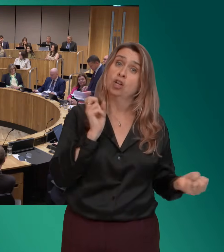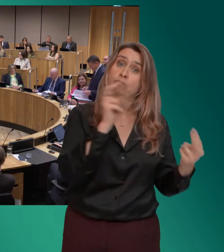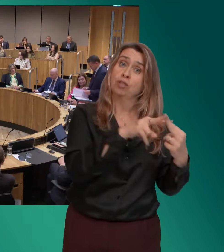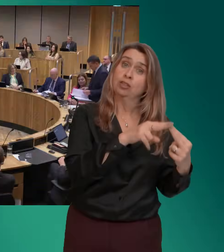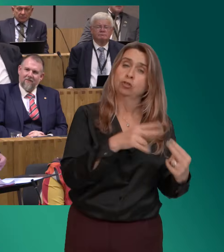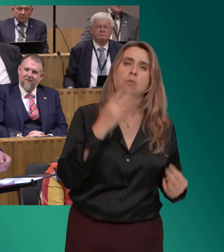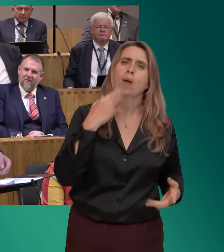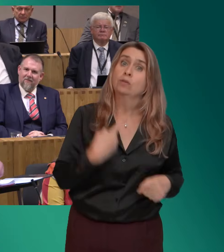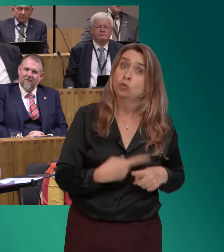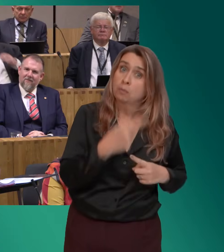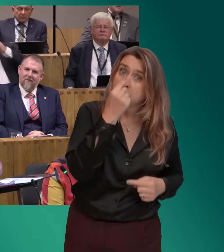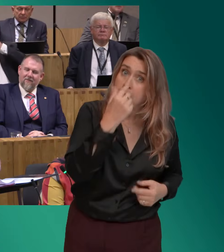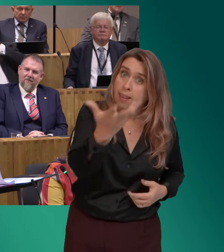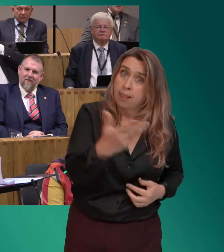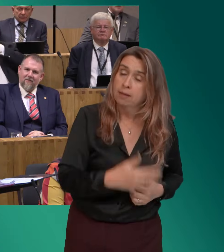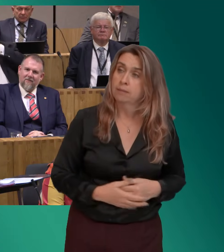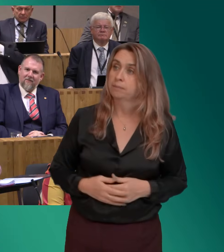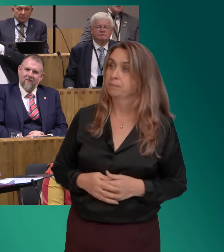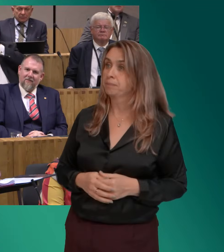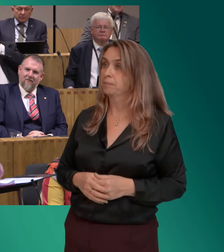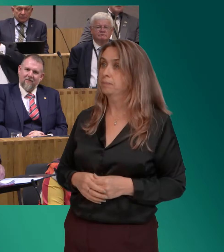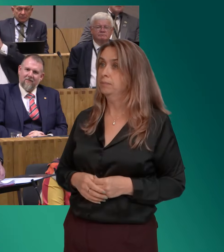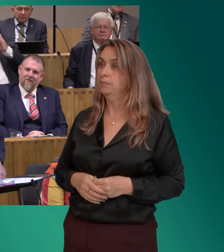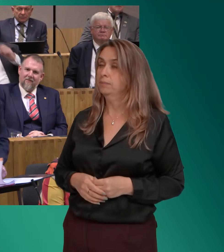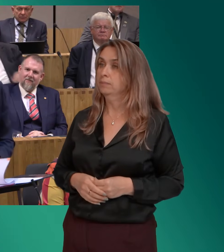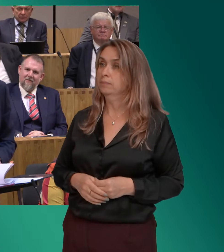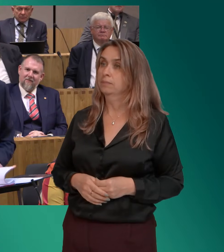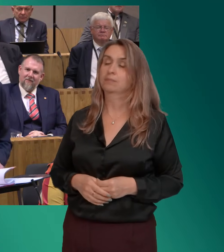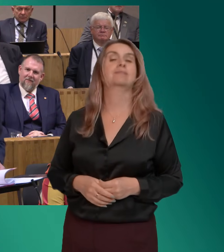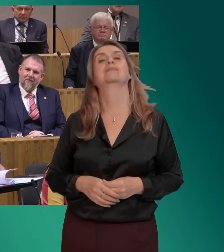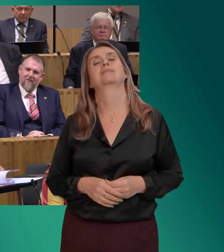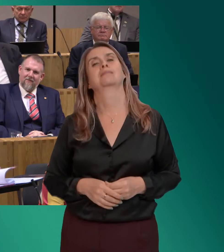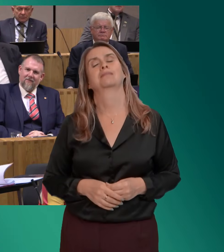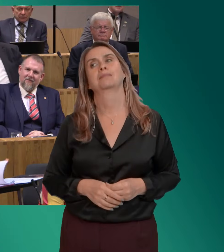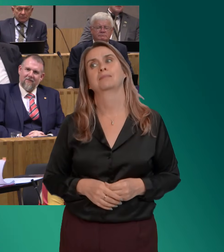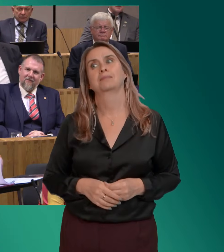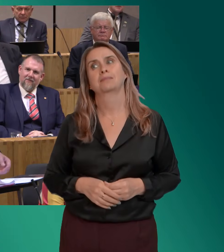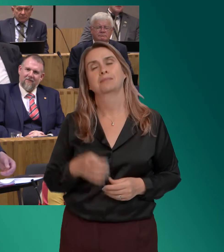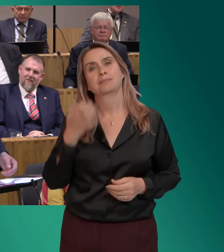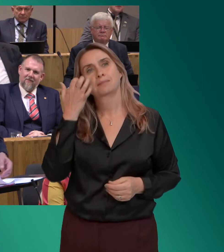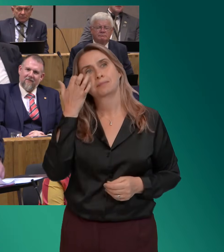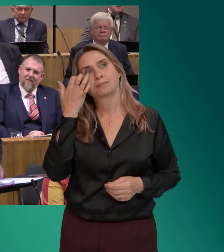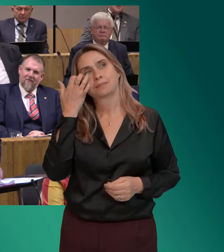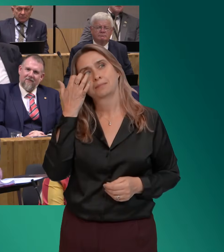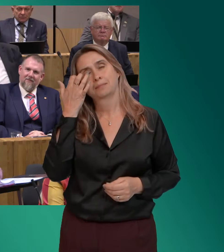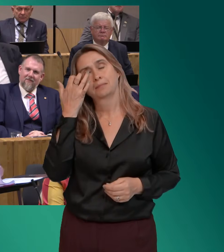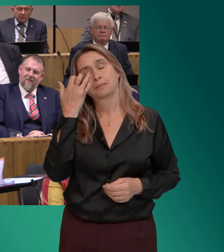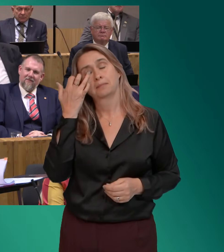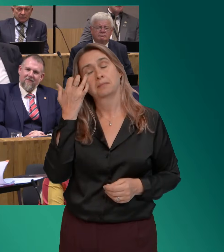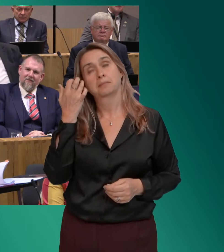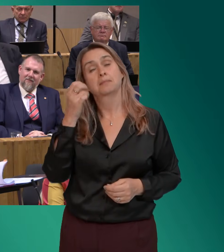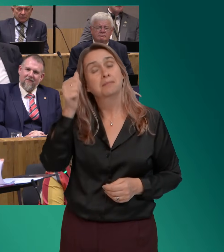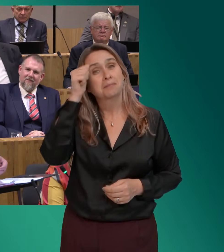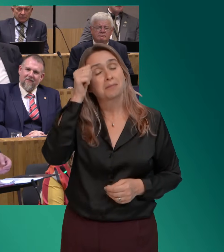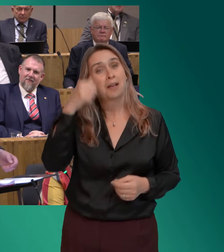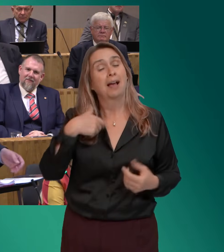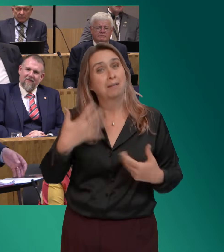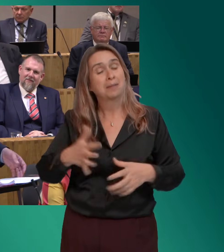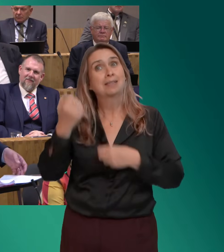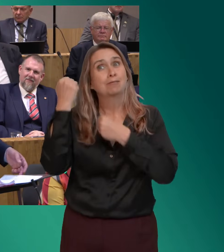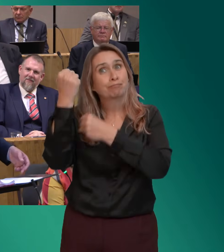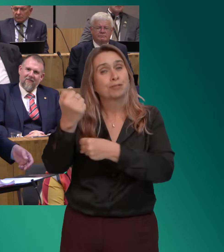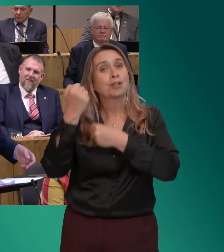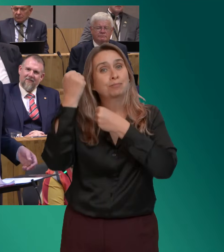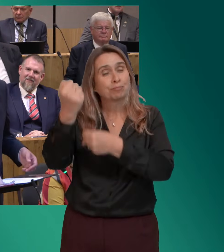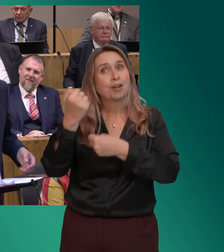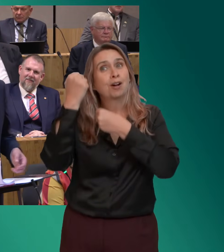possible? I think most people can see who's been fighting for a long time over that particular issue, and I'm certainly not planning